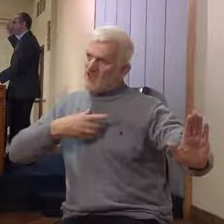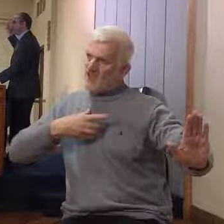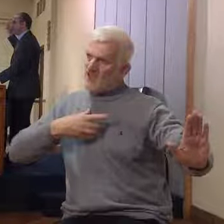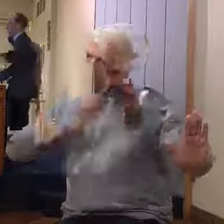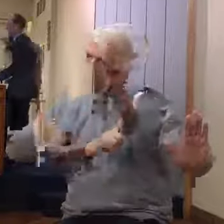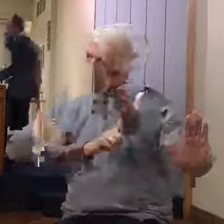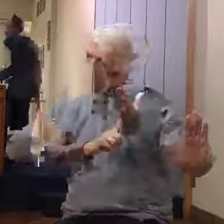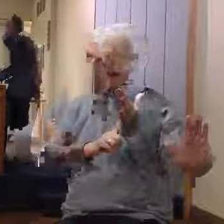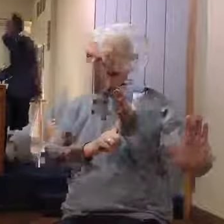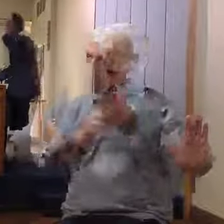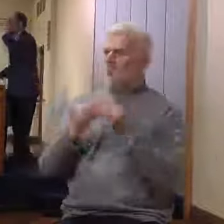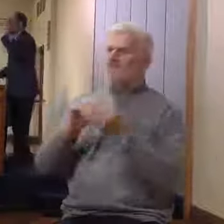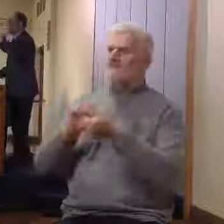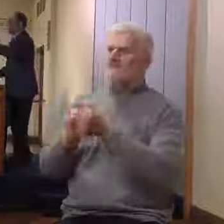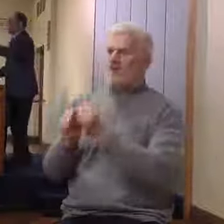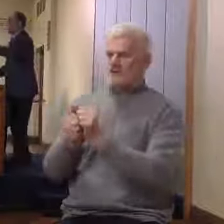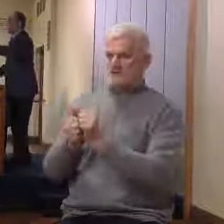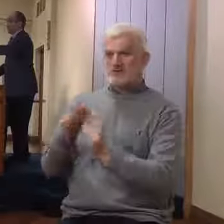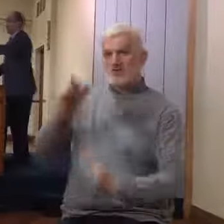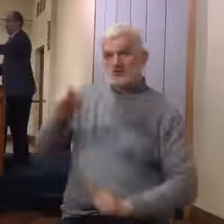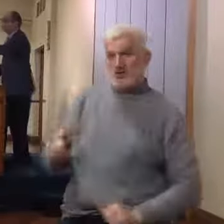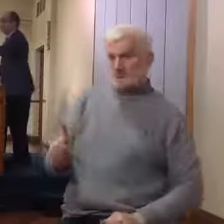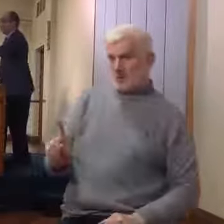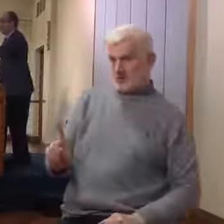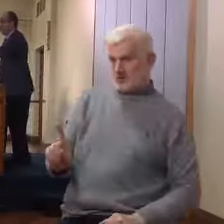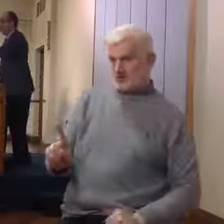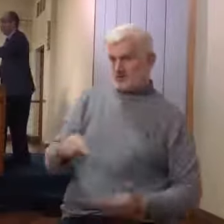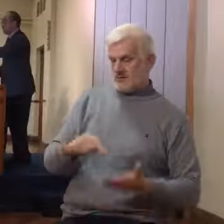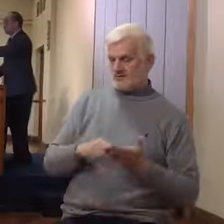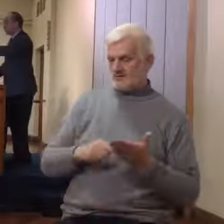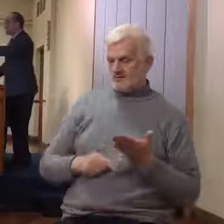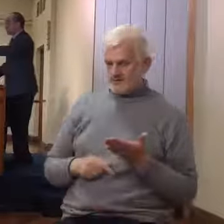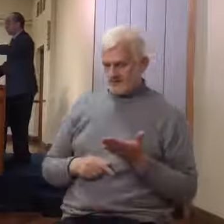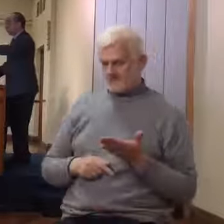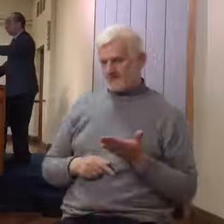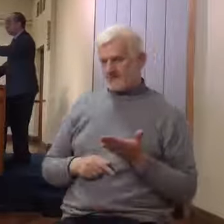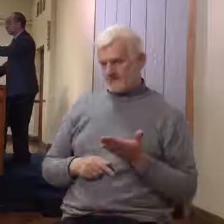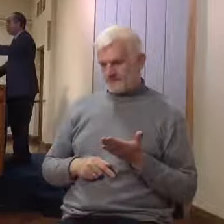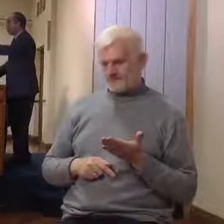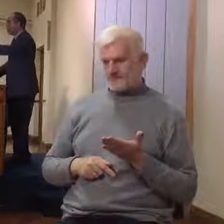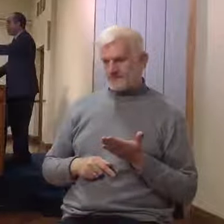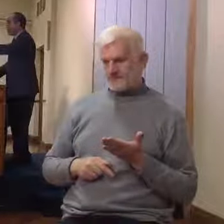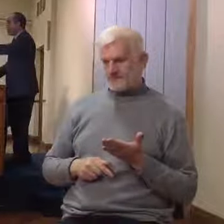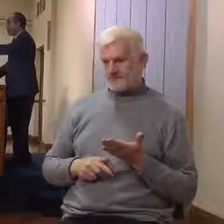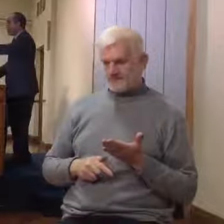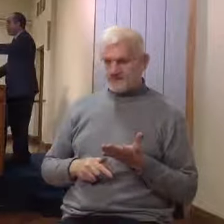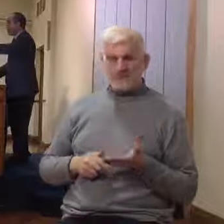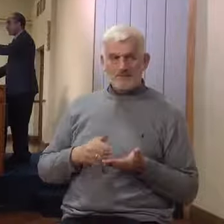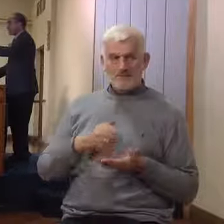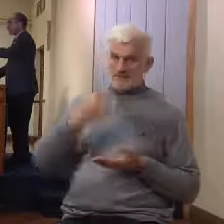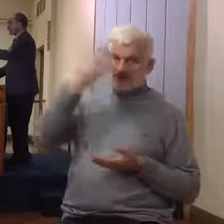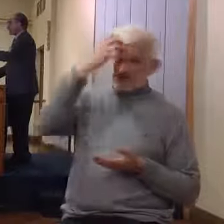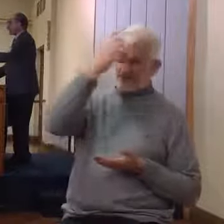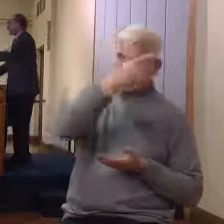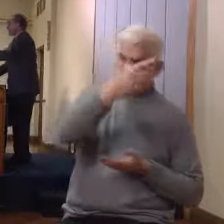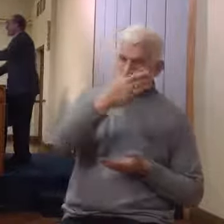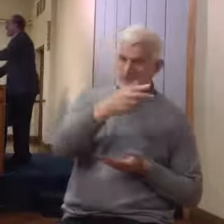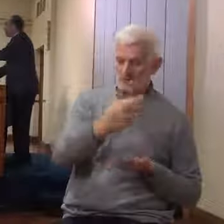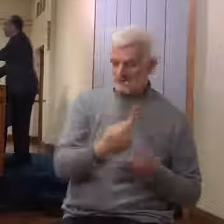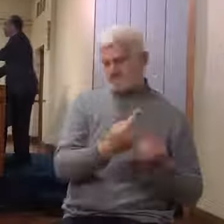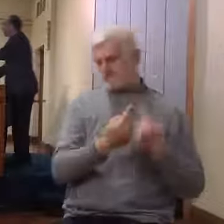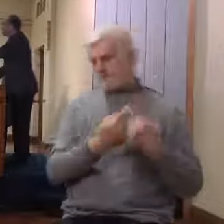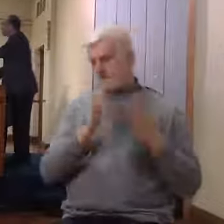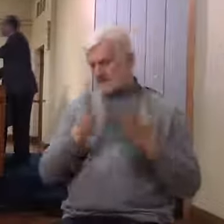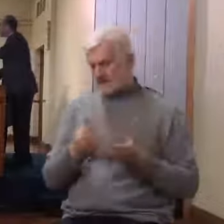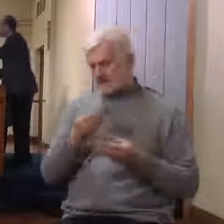Chapter 1, what happened there? They had to follow the dietary laws of the emperor, of the king. But